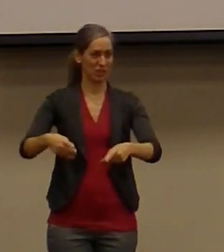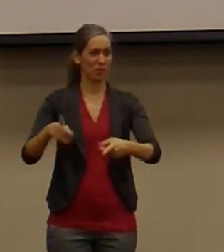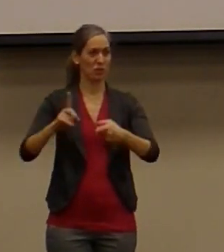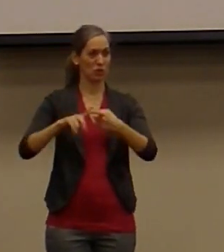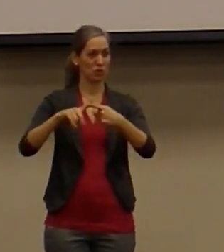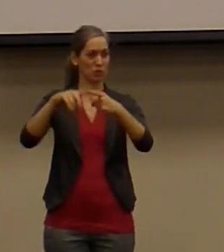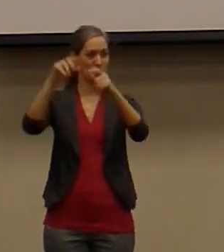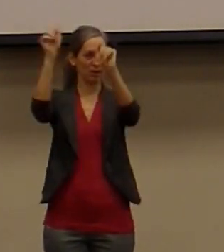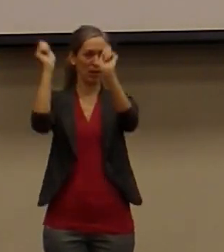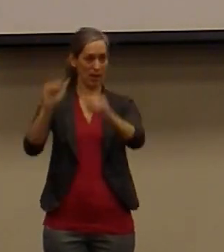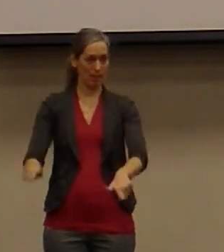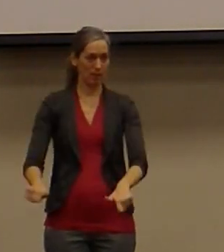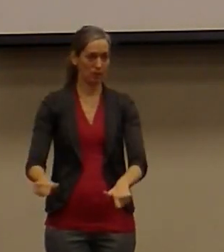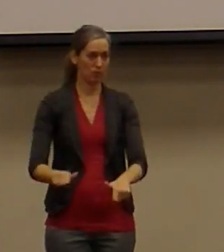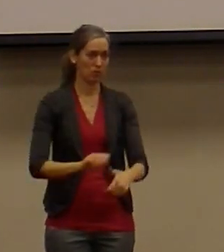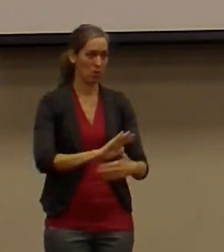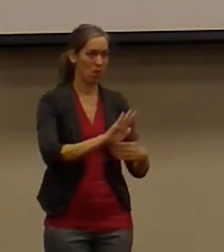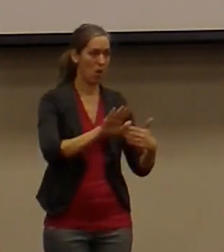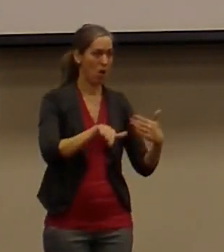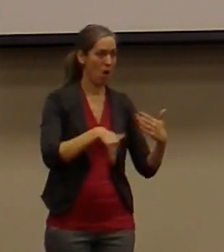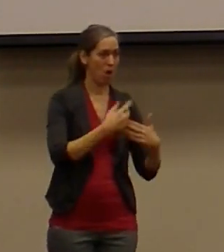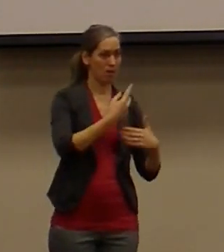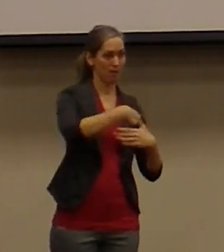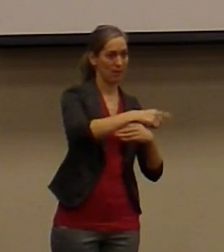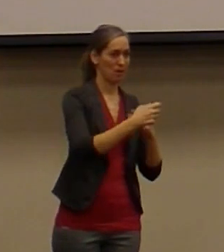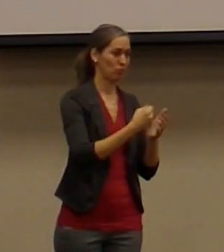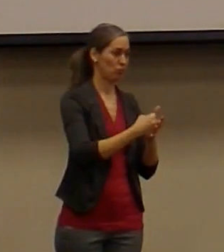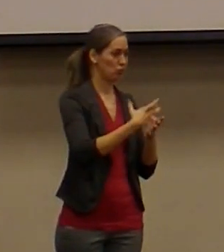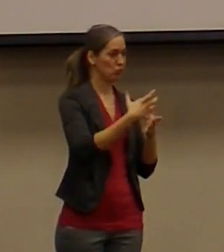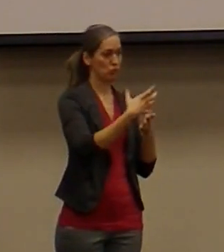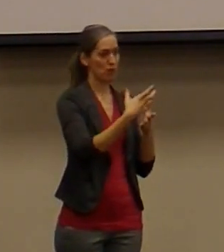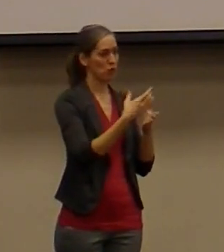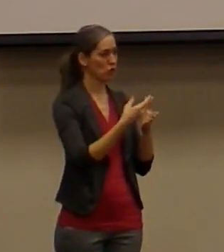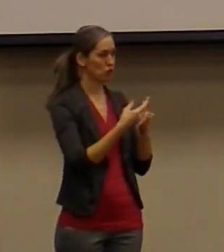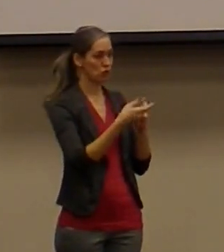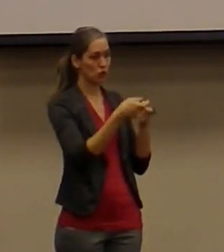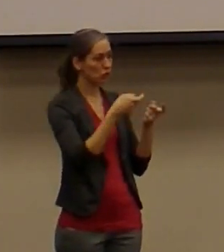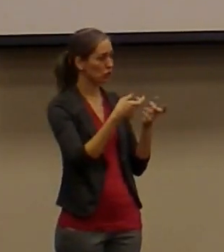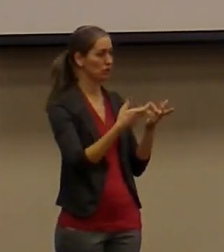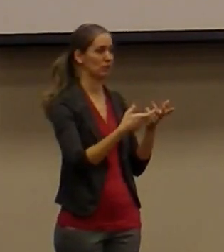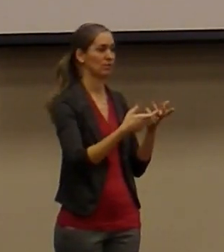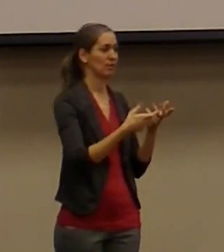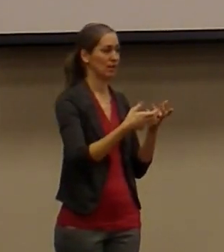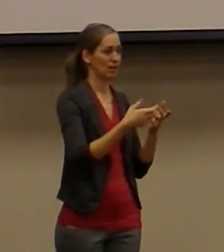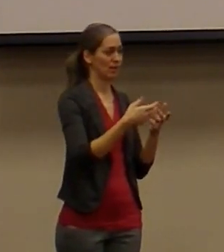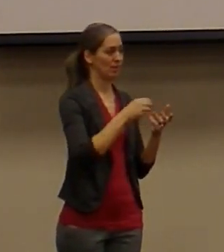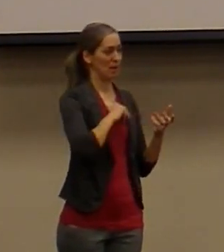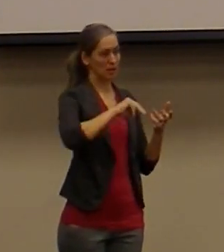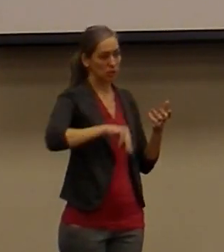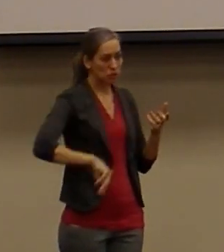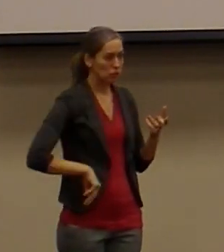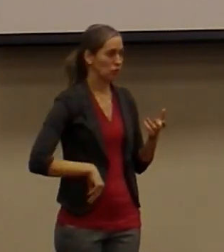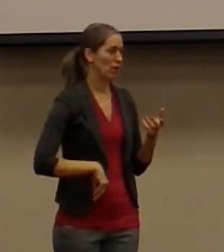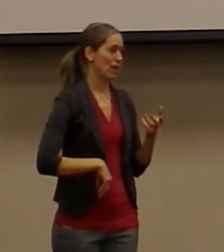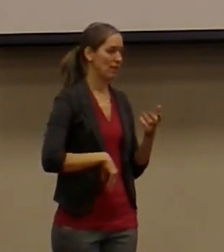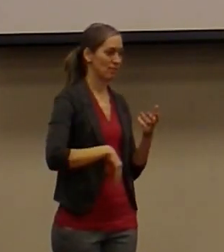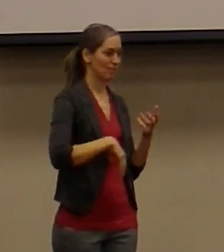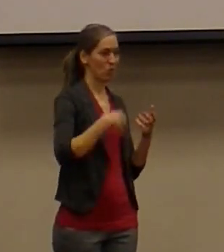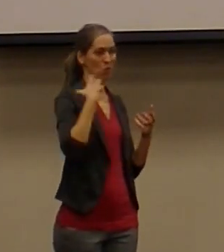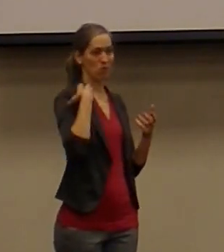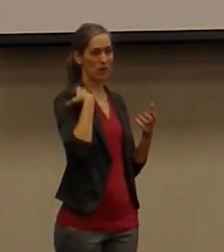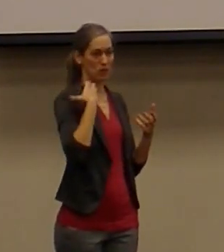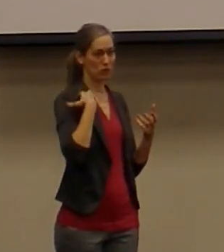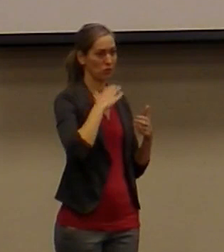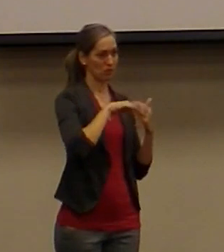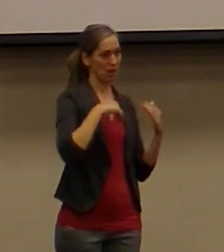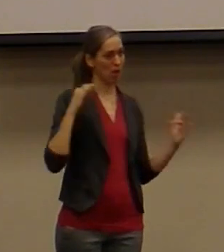satraps, prefects, governors, advisors, treasurers, judges, magistrates, and all the other provincial officials assembled for